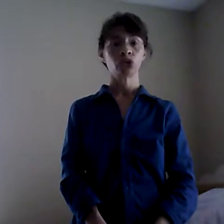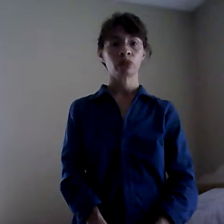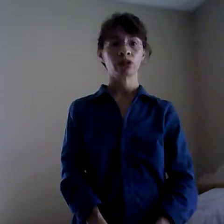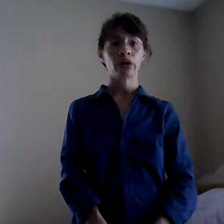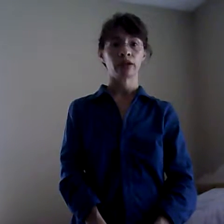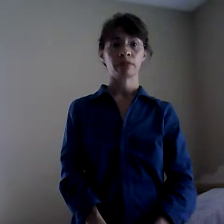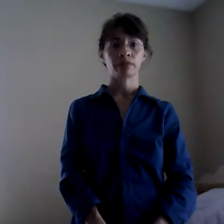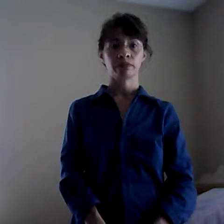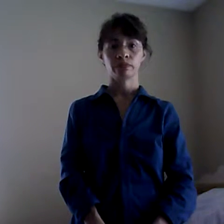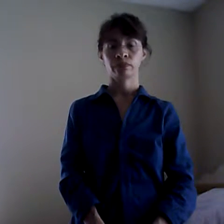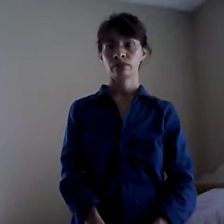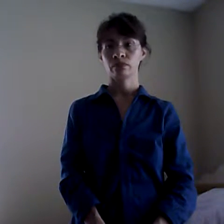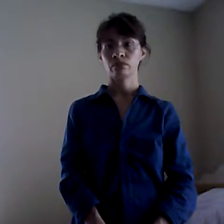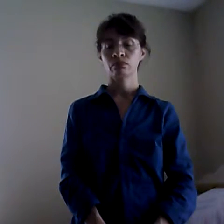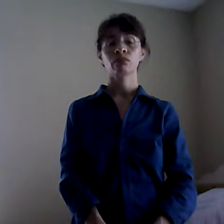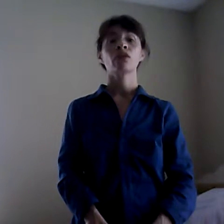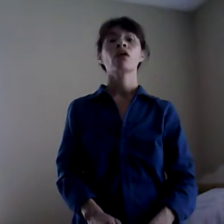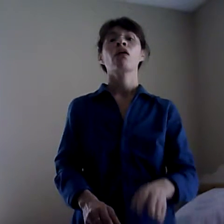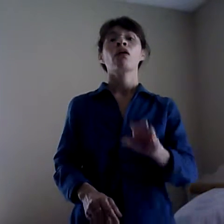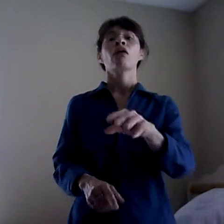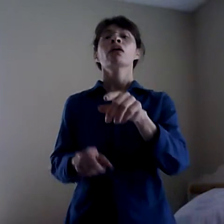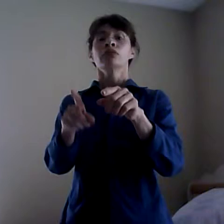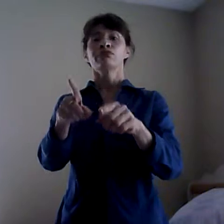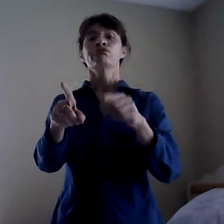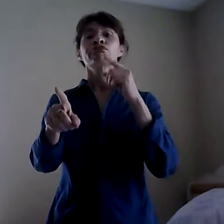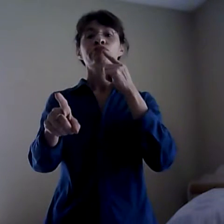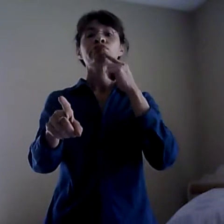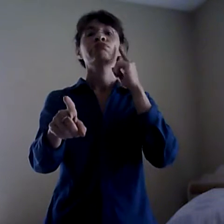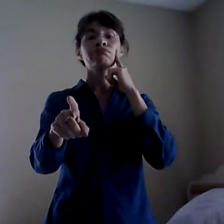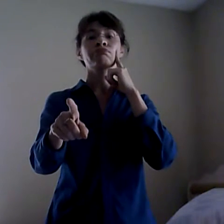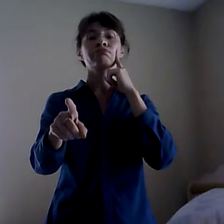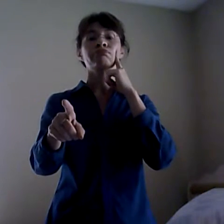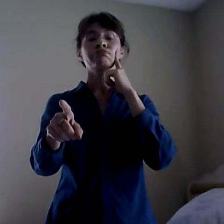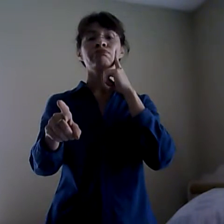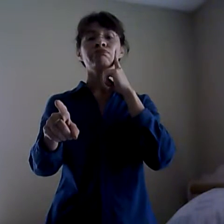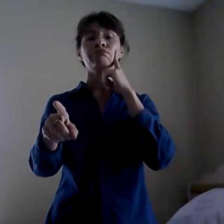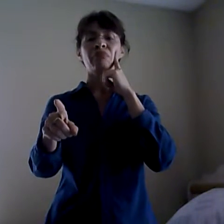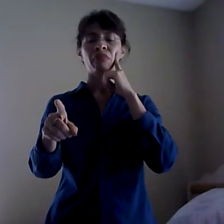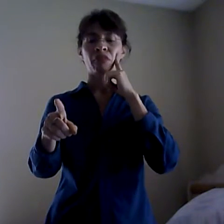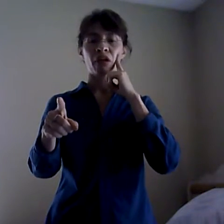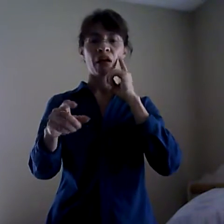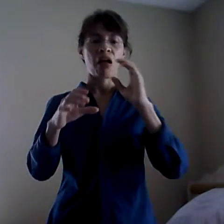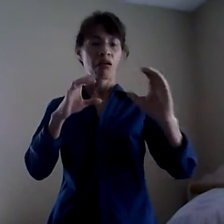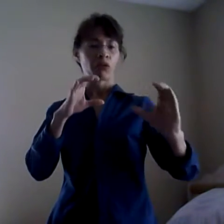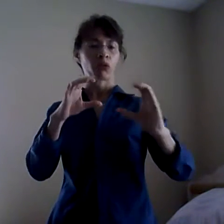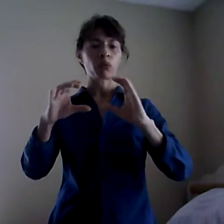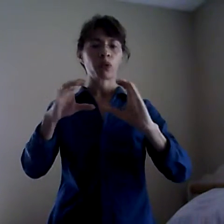Sure, go ahead. Because you are deaf, how would you communicate with people at the point of